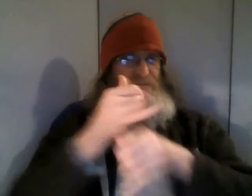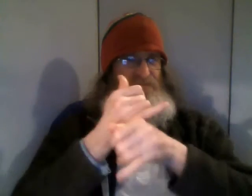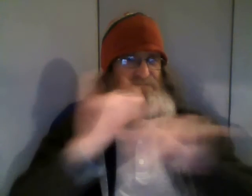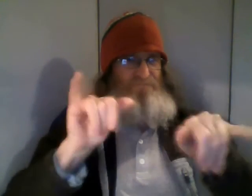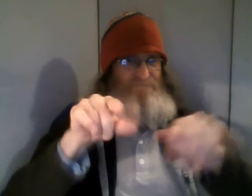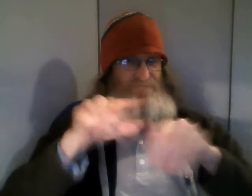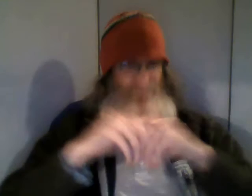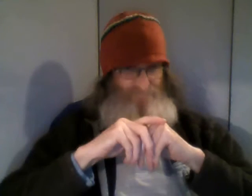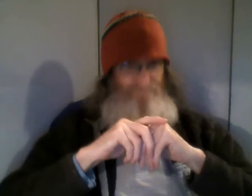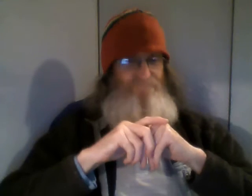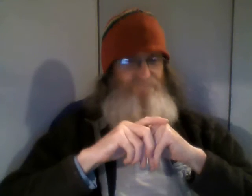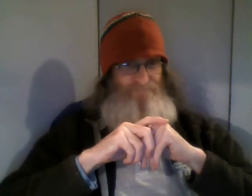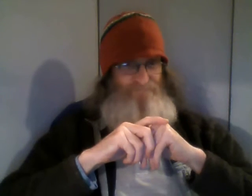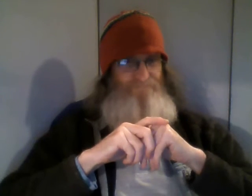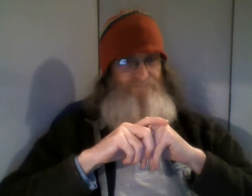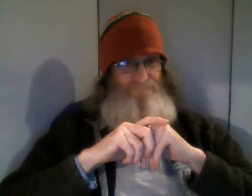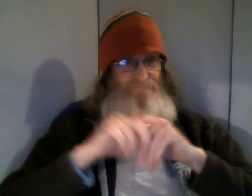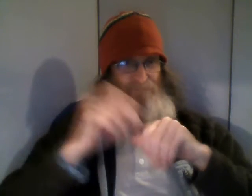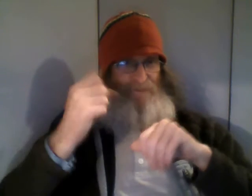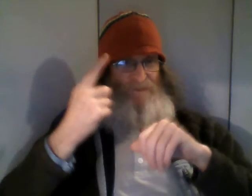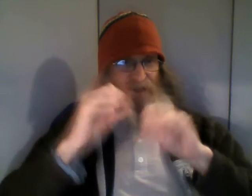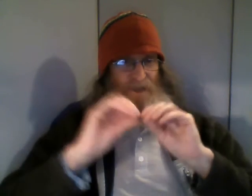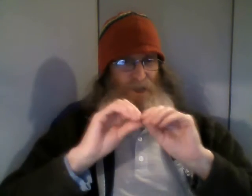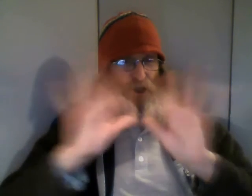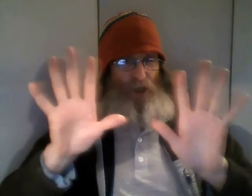designing 5,000 picks and sticks for that guy. No